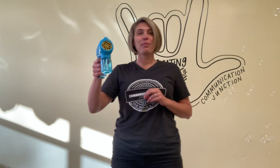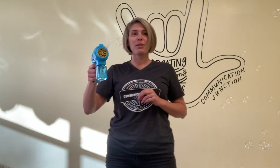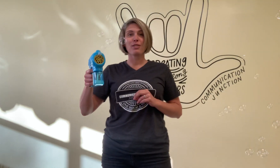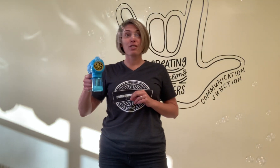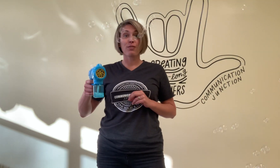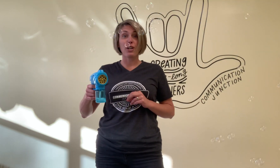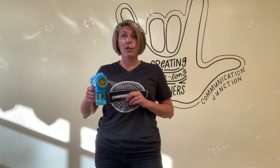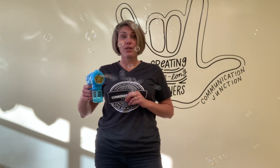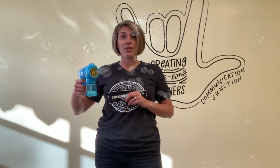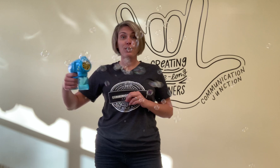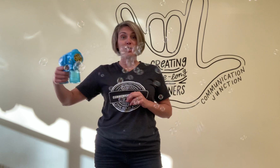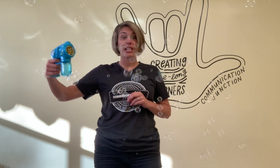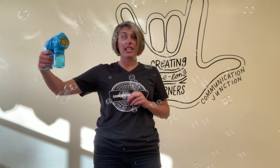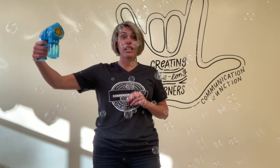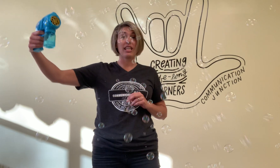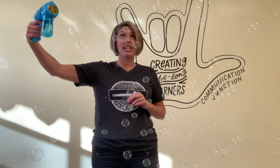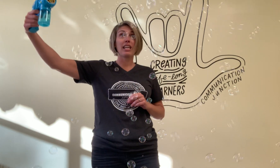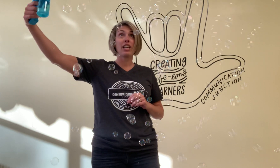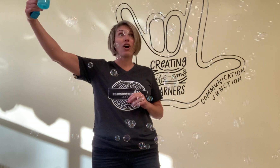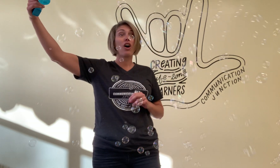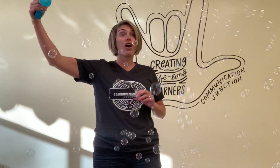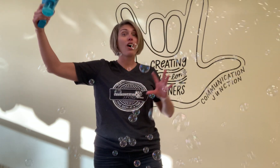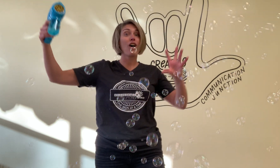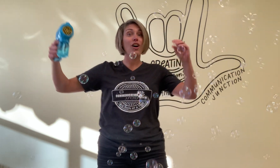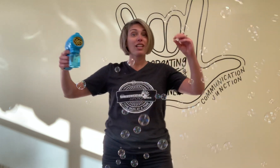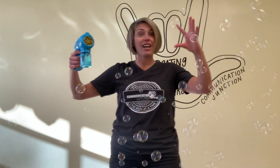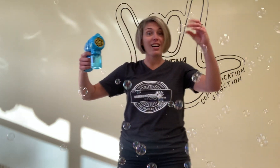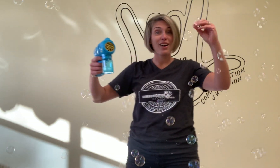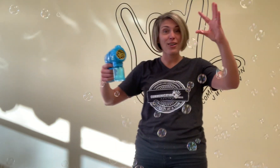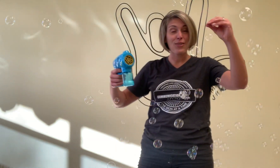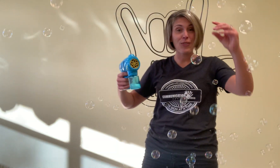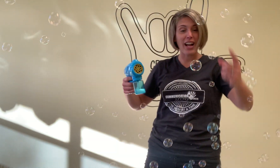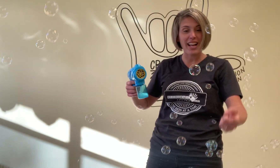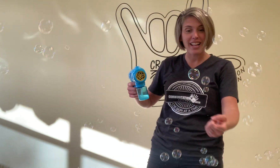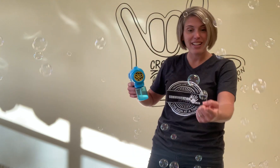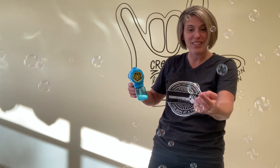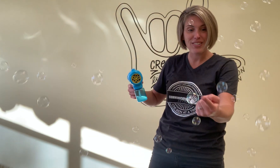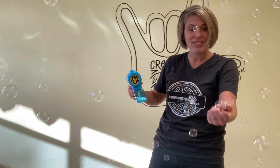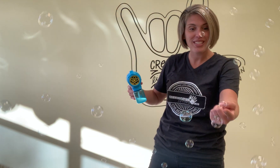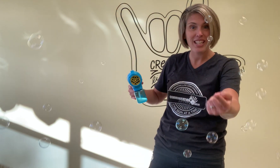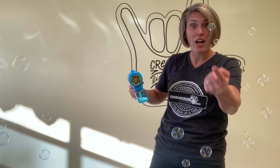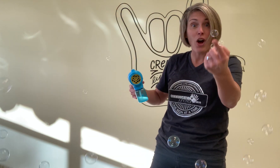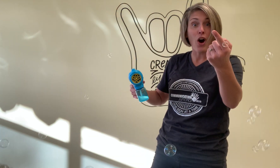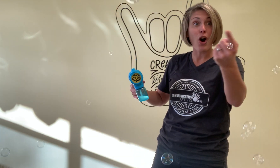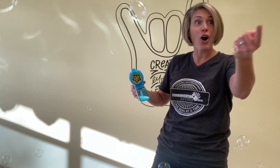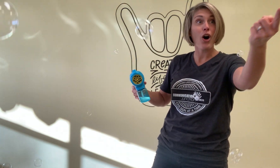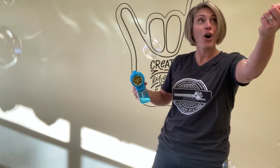Bubbles floating all around,